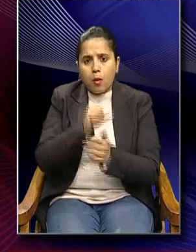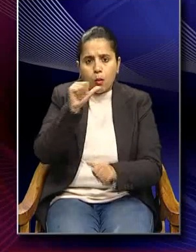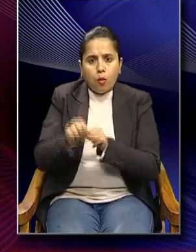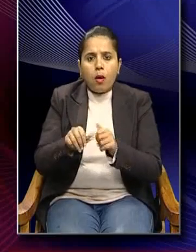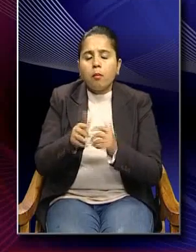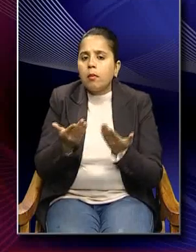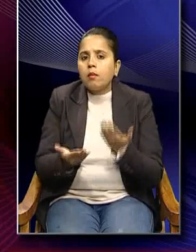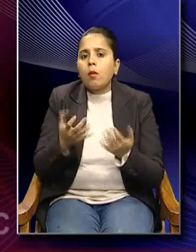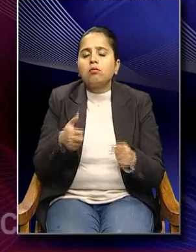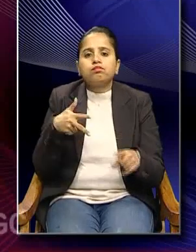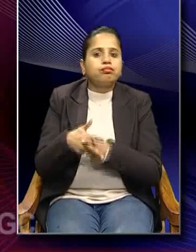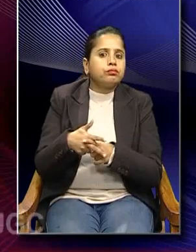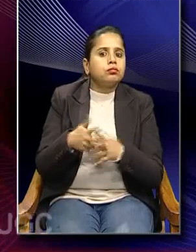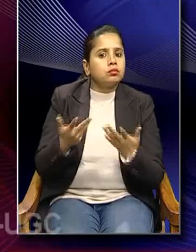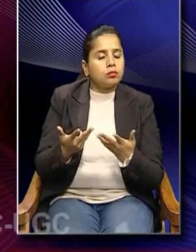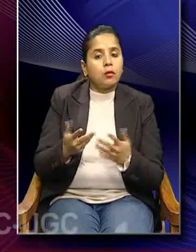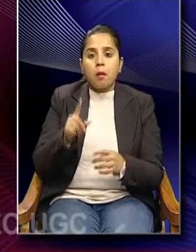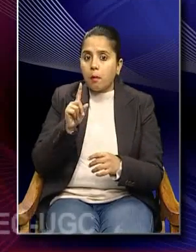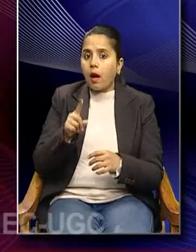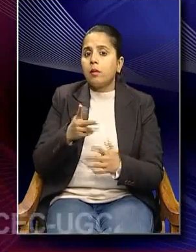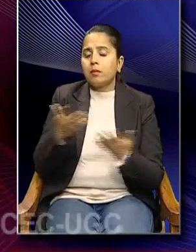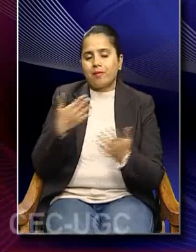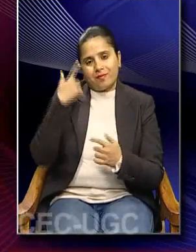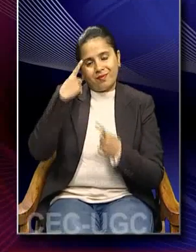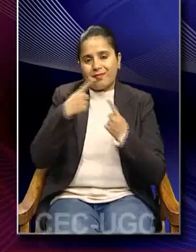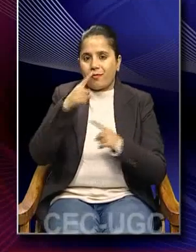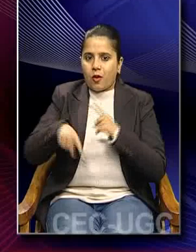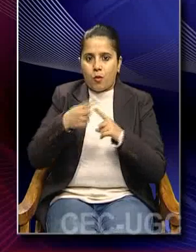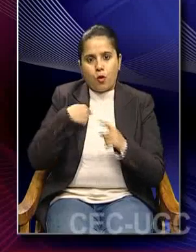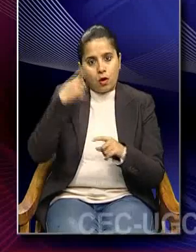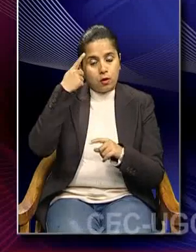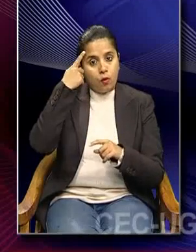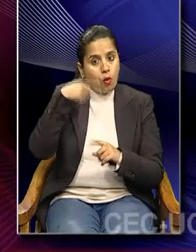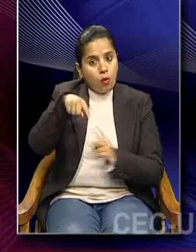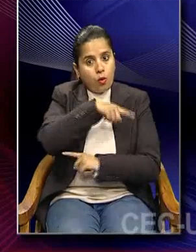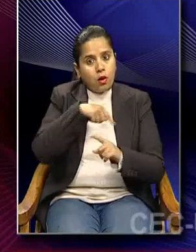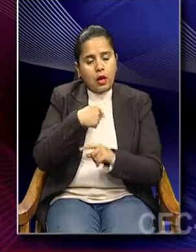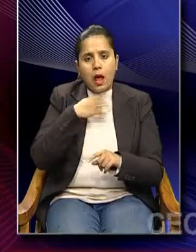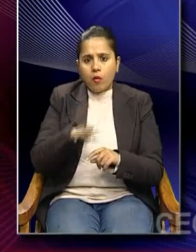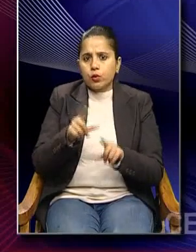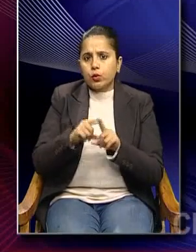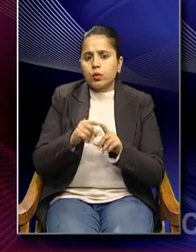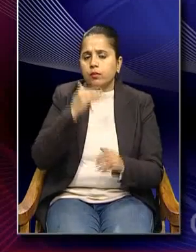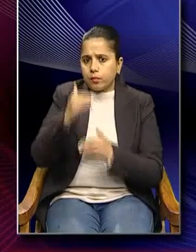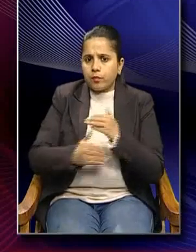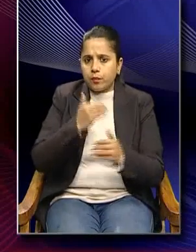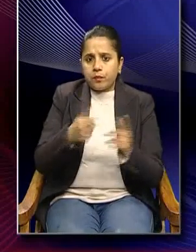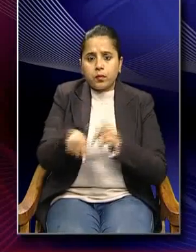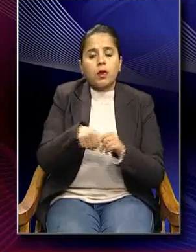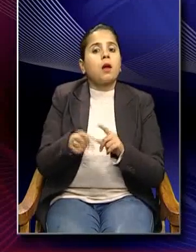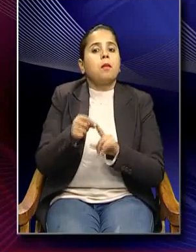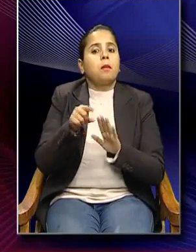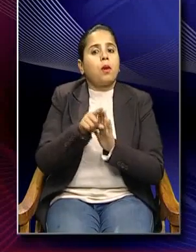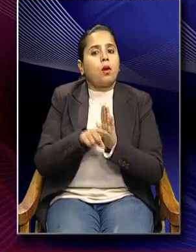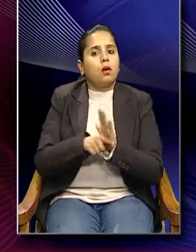also, because things which we are talking about and for which we are taking steps and making policies,